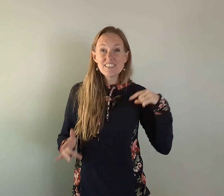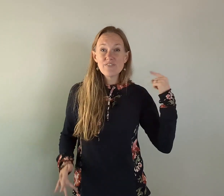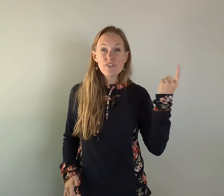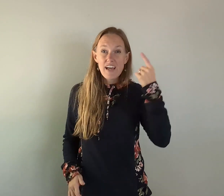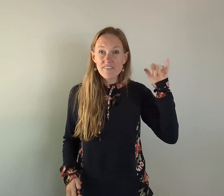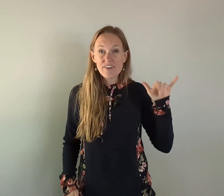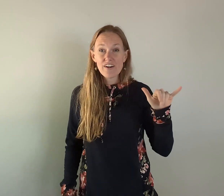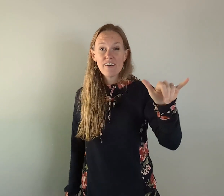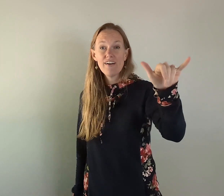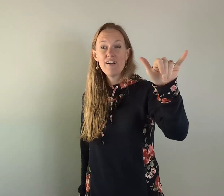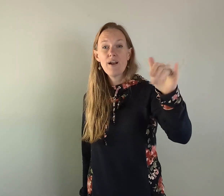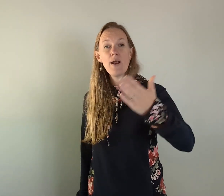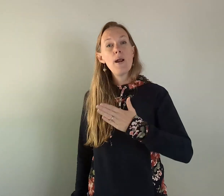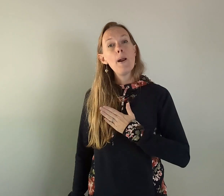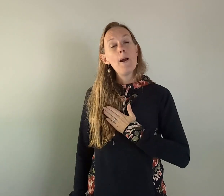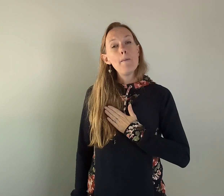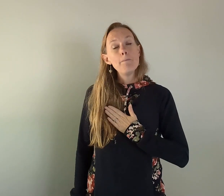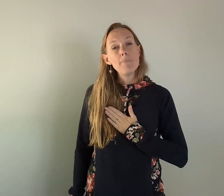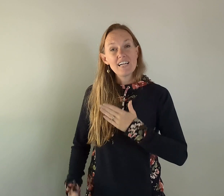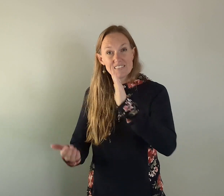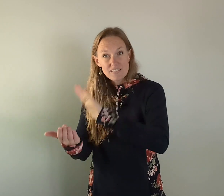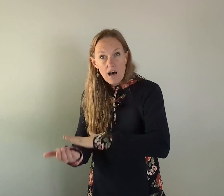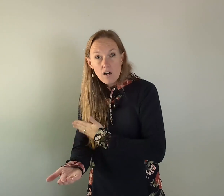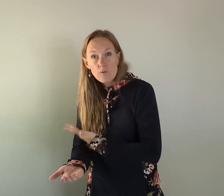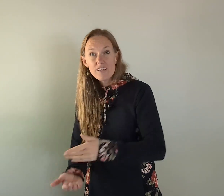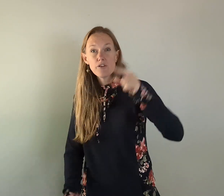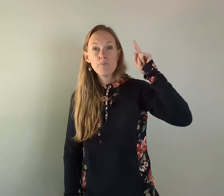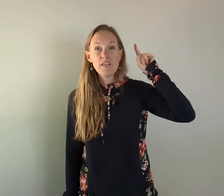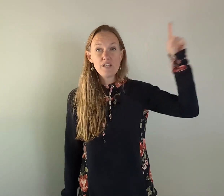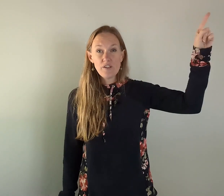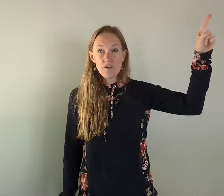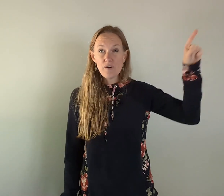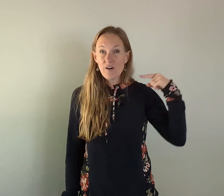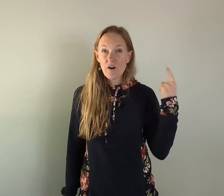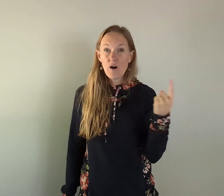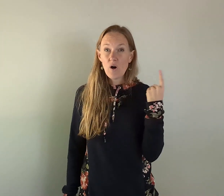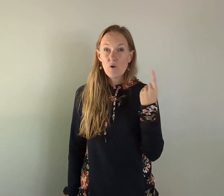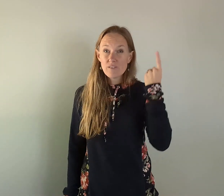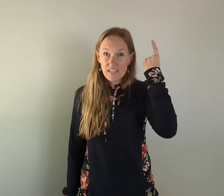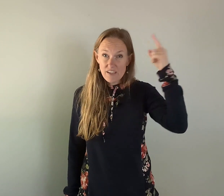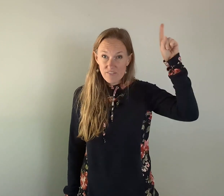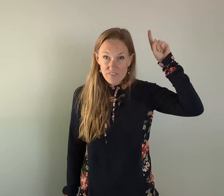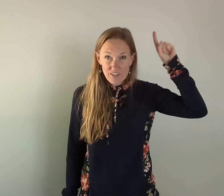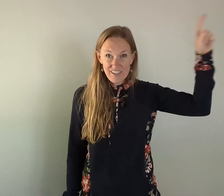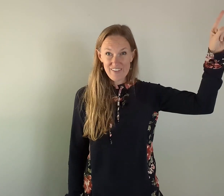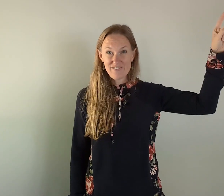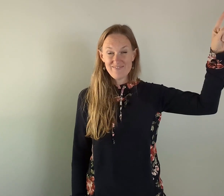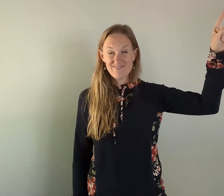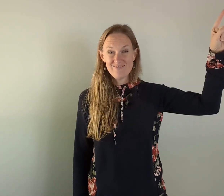Jesus forever. My song will be you, only for you.